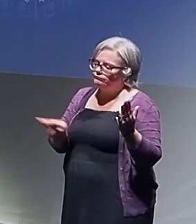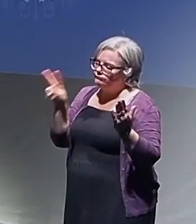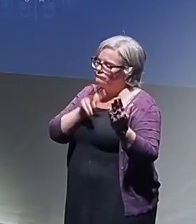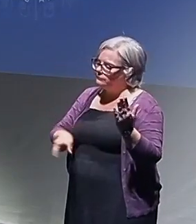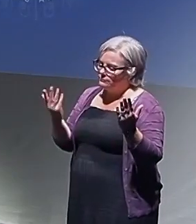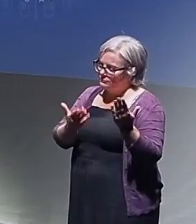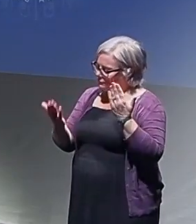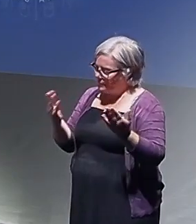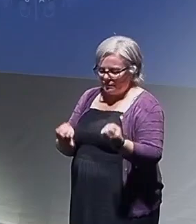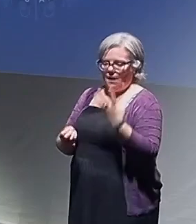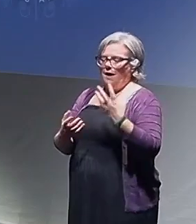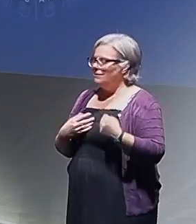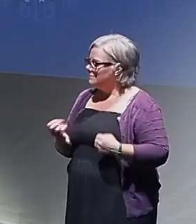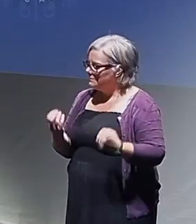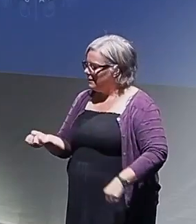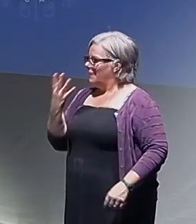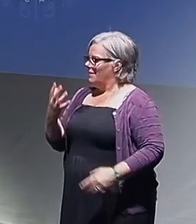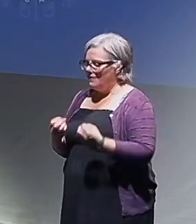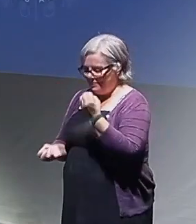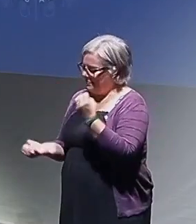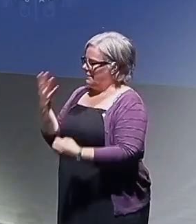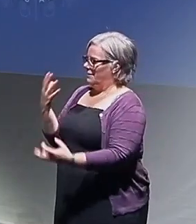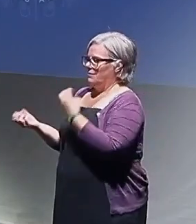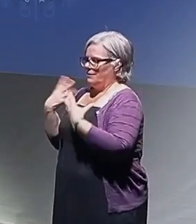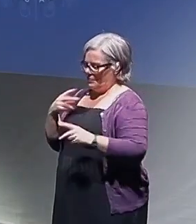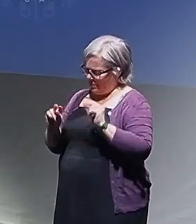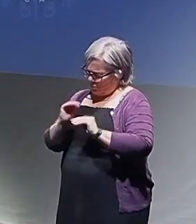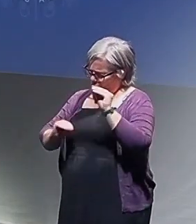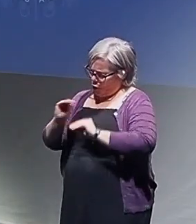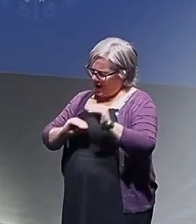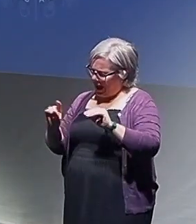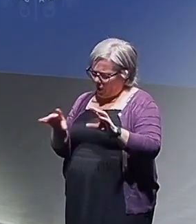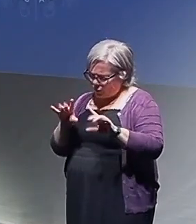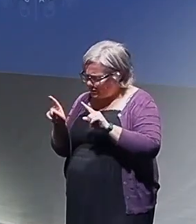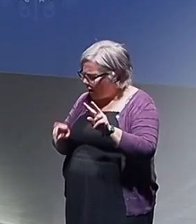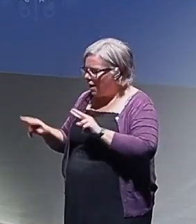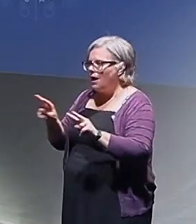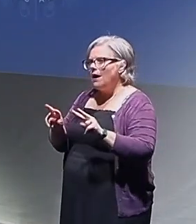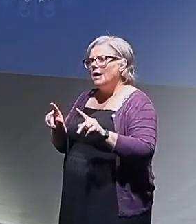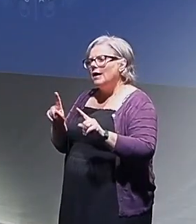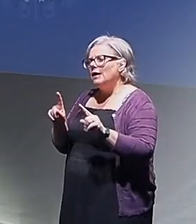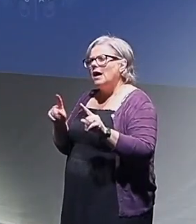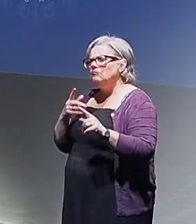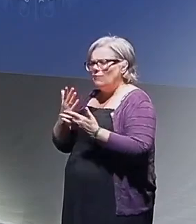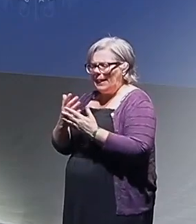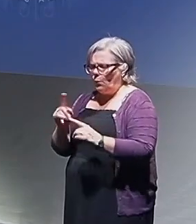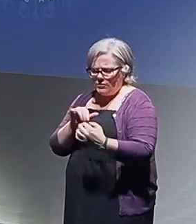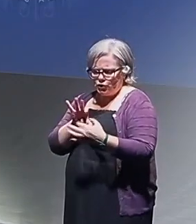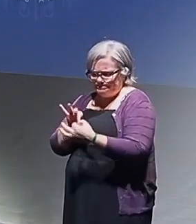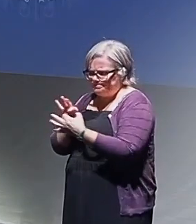things that stuck out every time I pulled out, and then I tried to work out what that was, and it was this feeling of home. There was a lot of